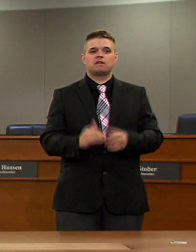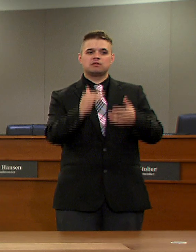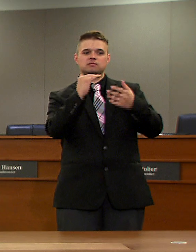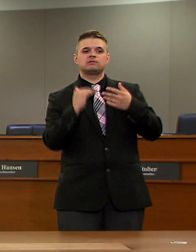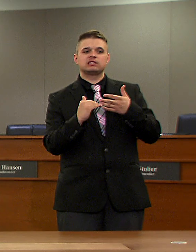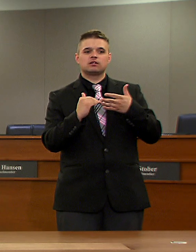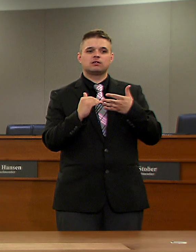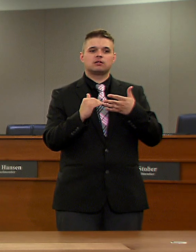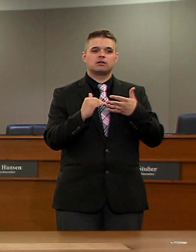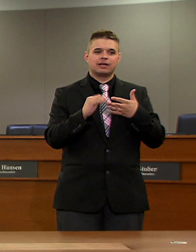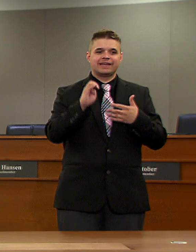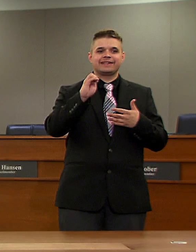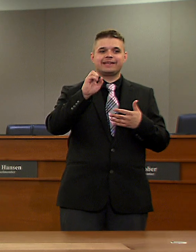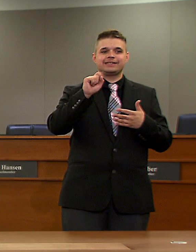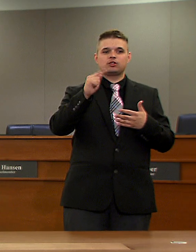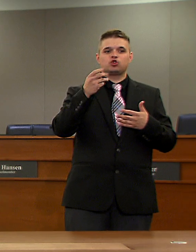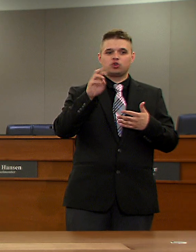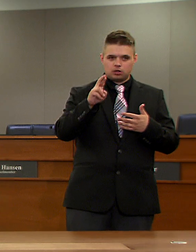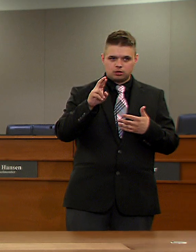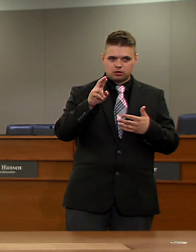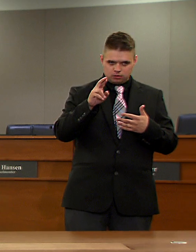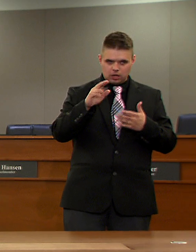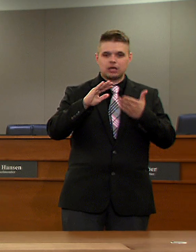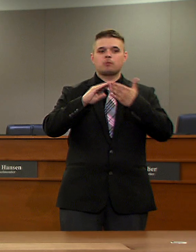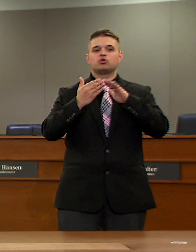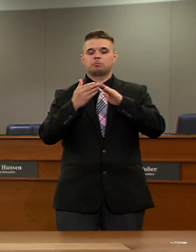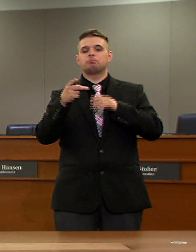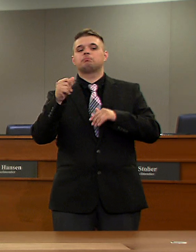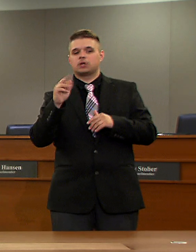Esther Short Community Park,